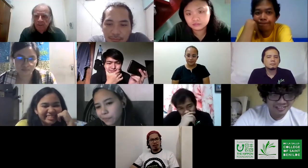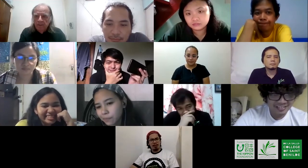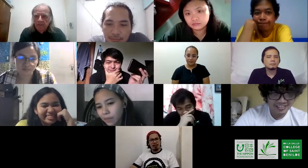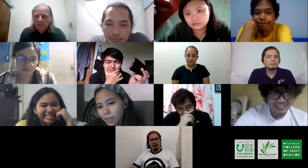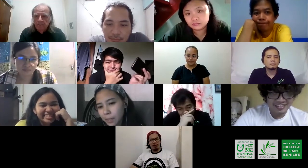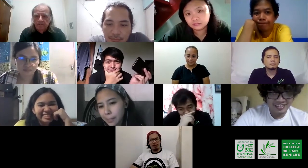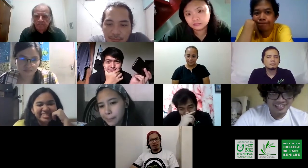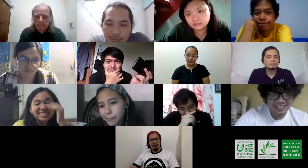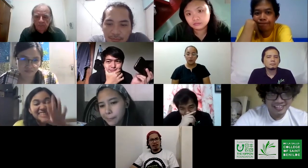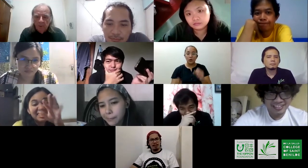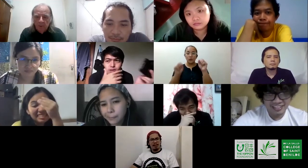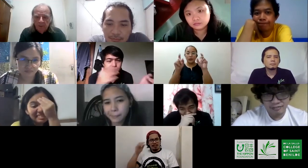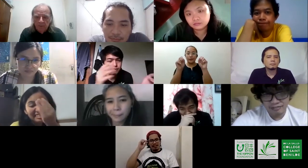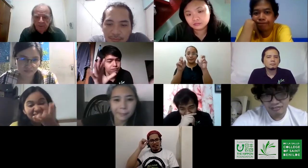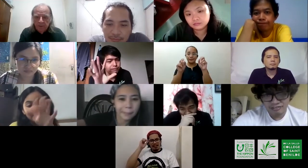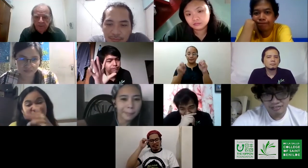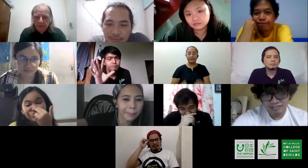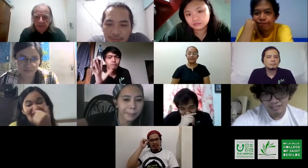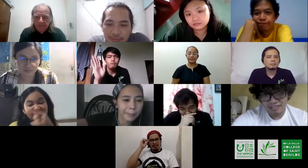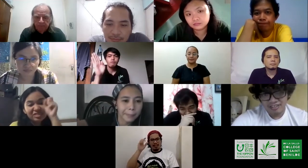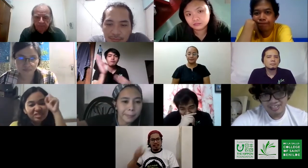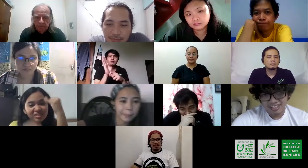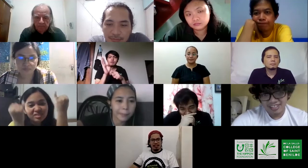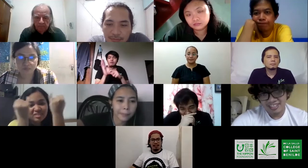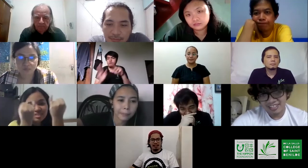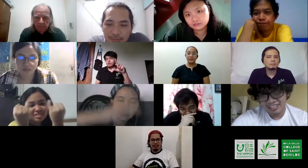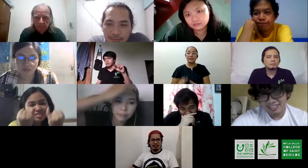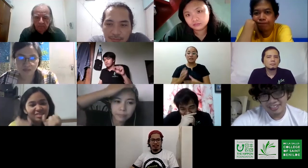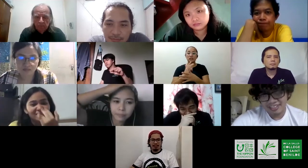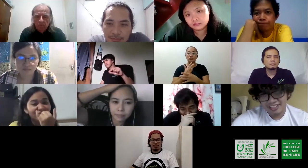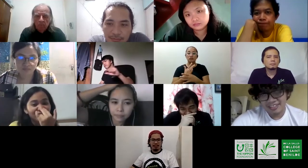okay, yeah, all right. I'm going to screen share now.